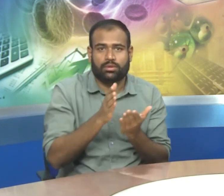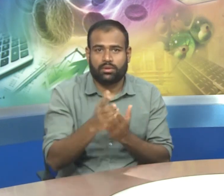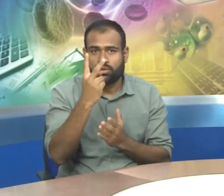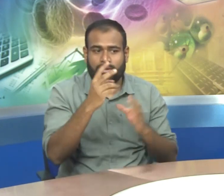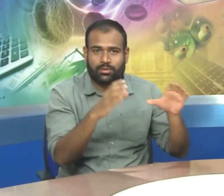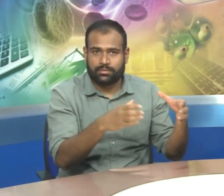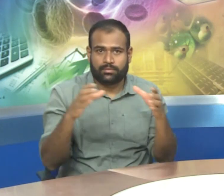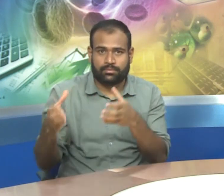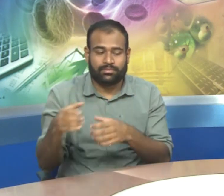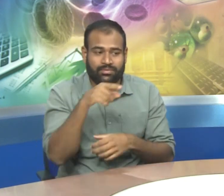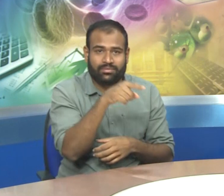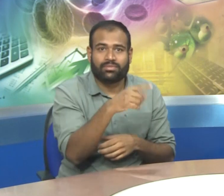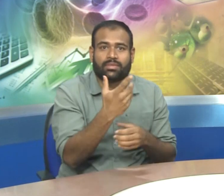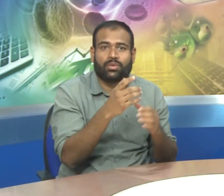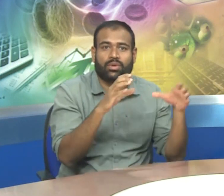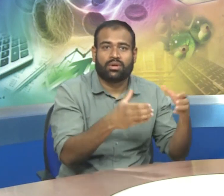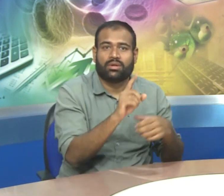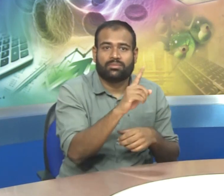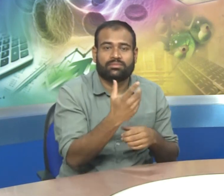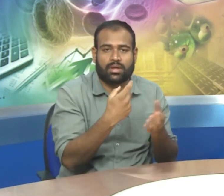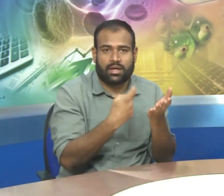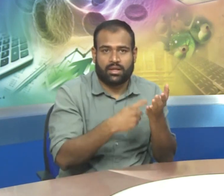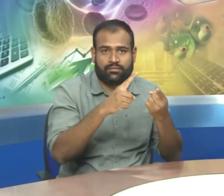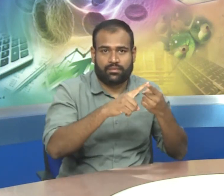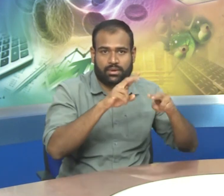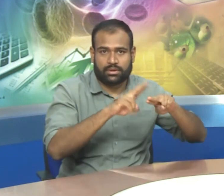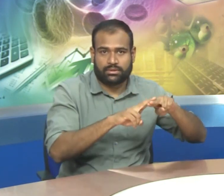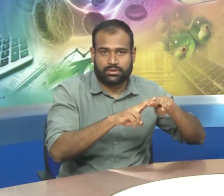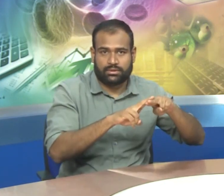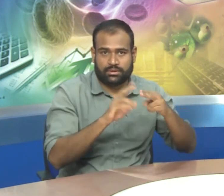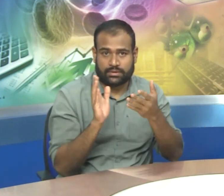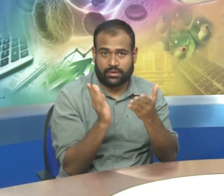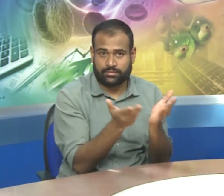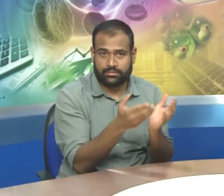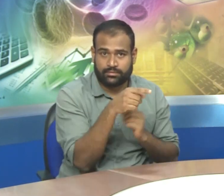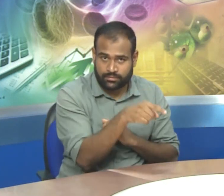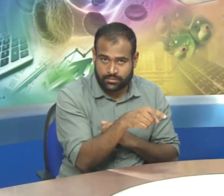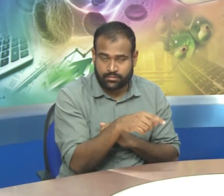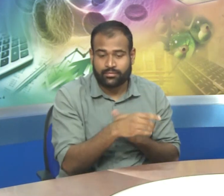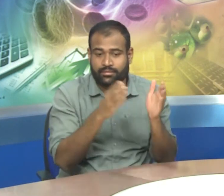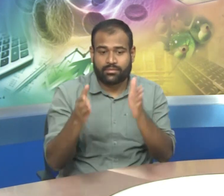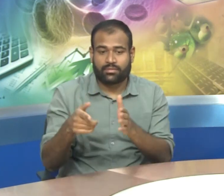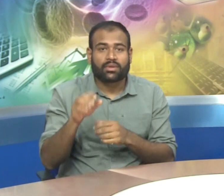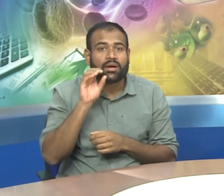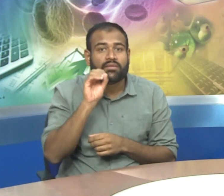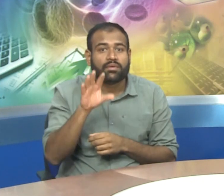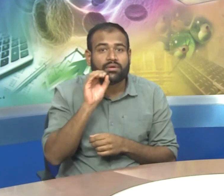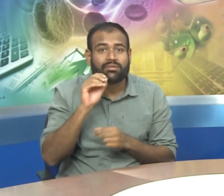And these services are broadly known as reference services and